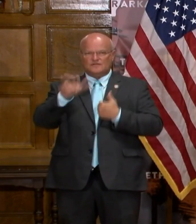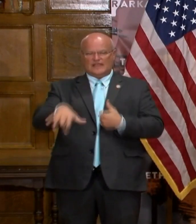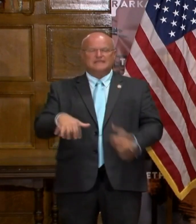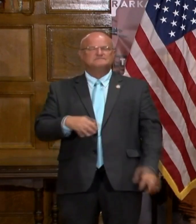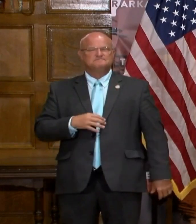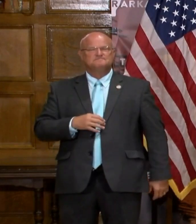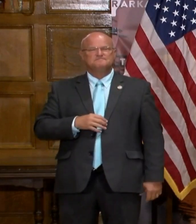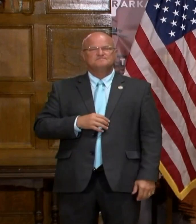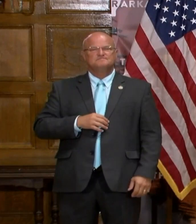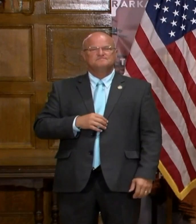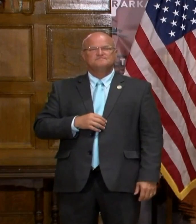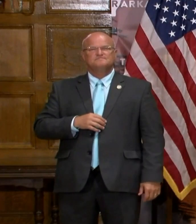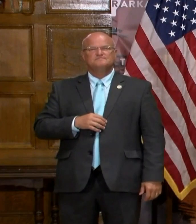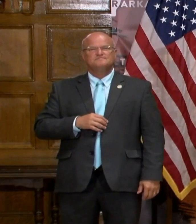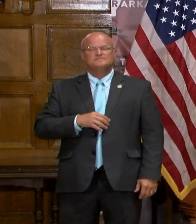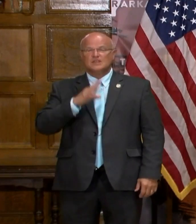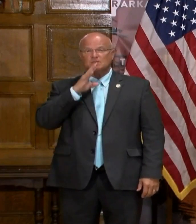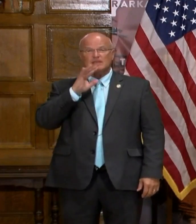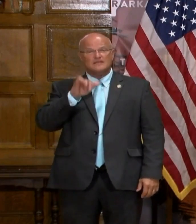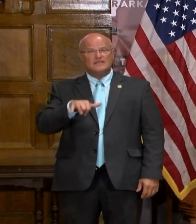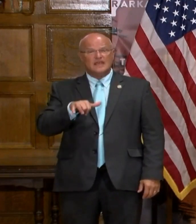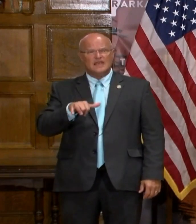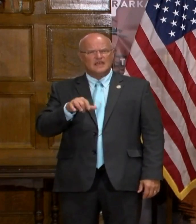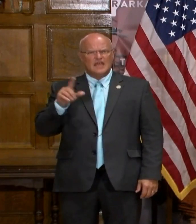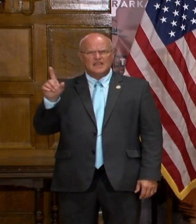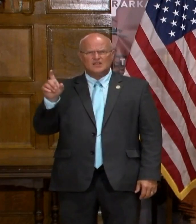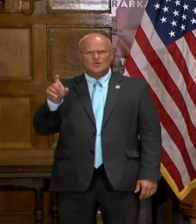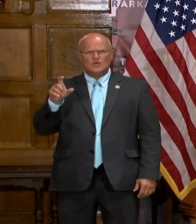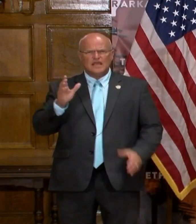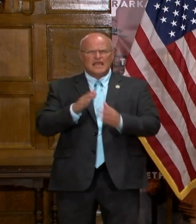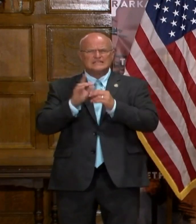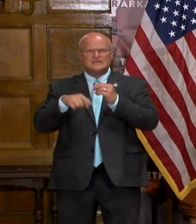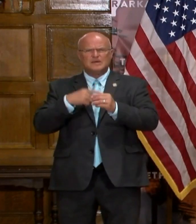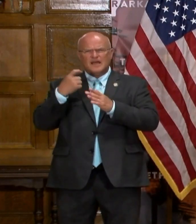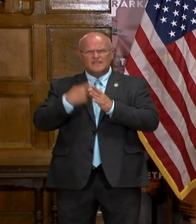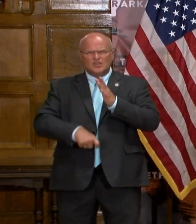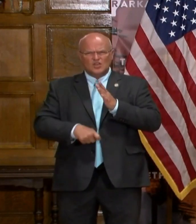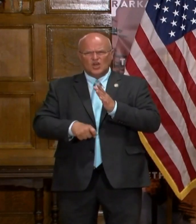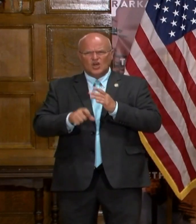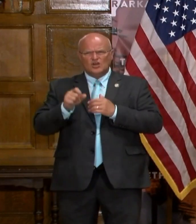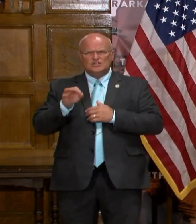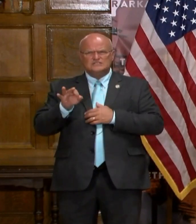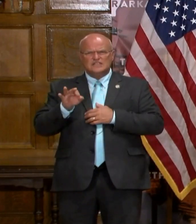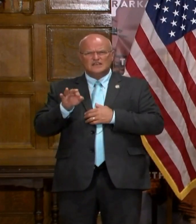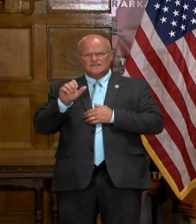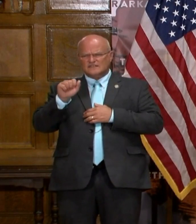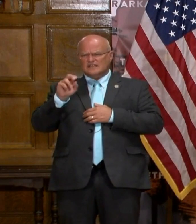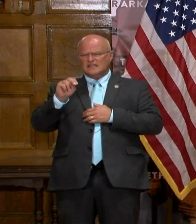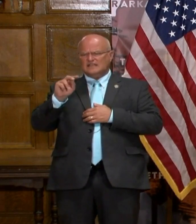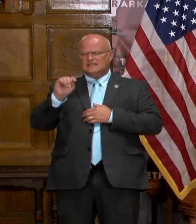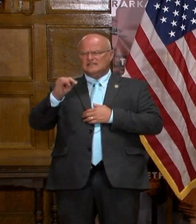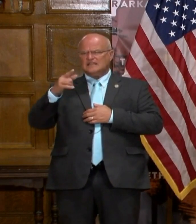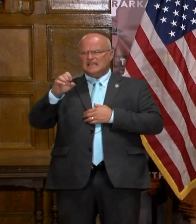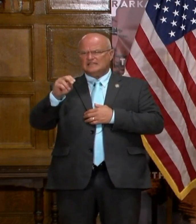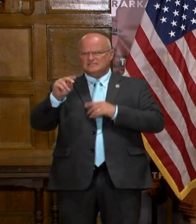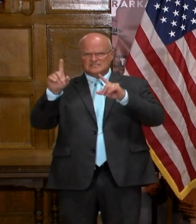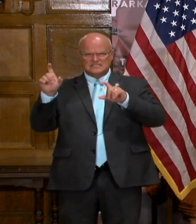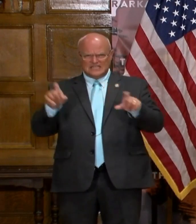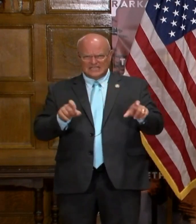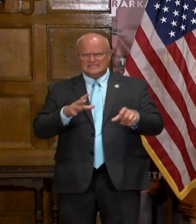it. And speaking of that, there was a question asked about the cost of the antigen test,